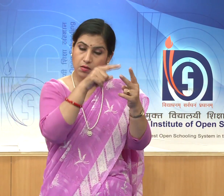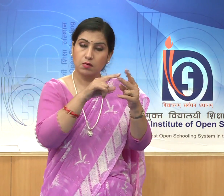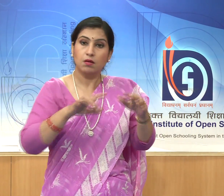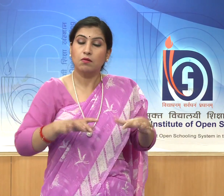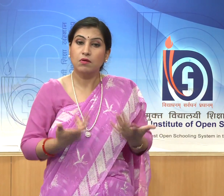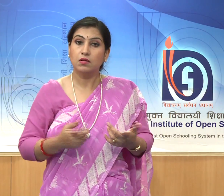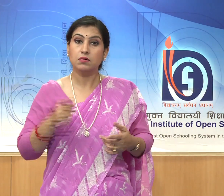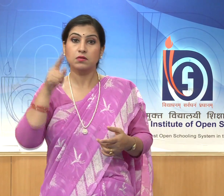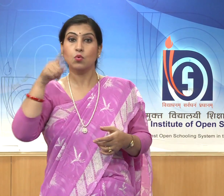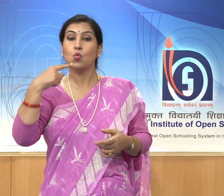under the patronage